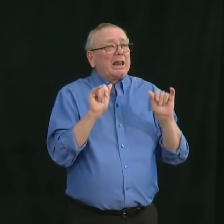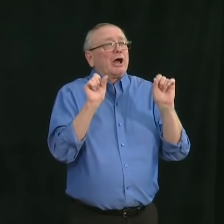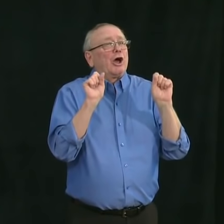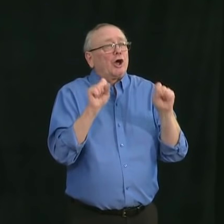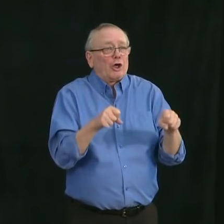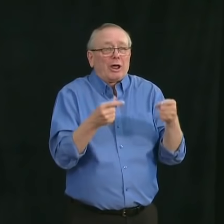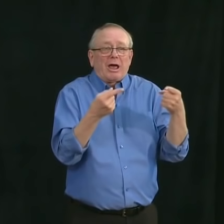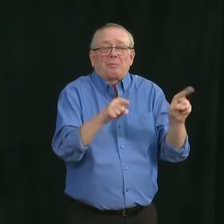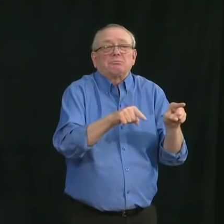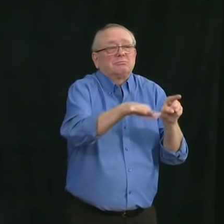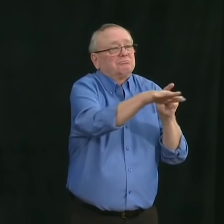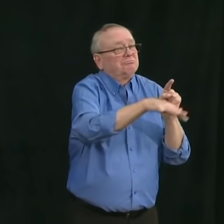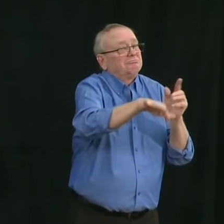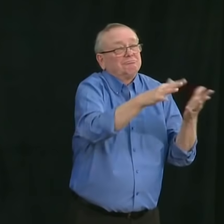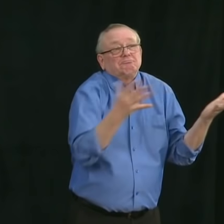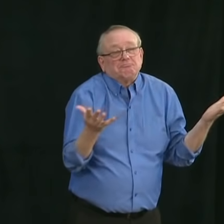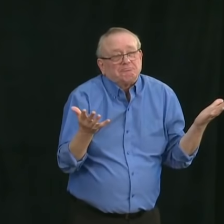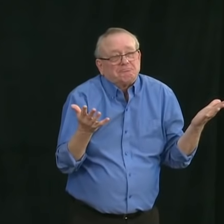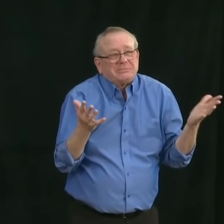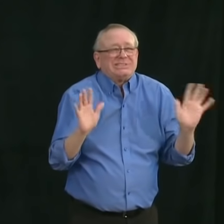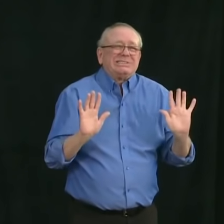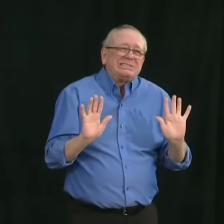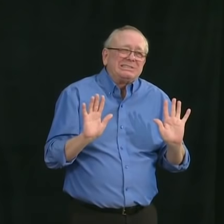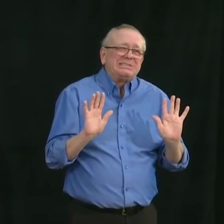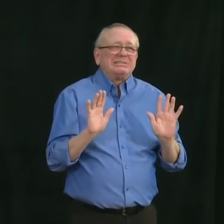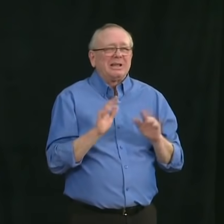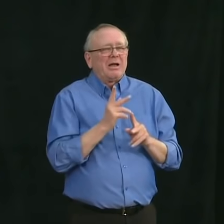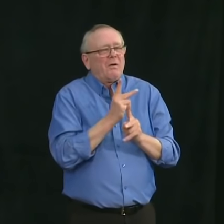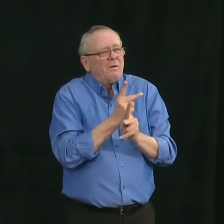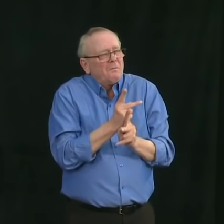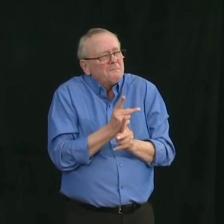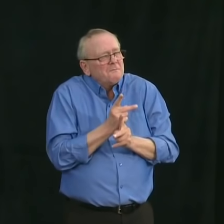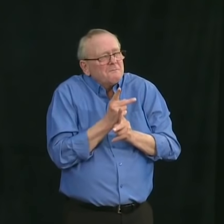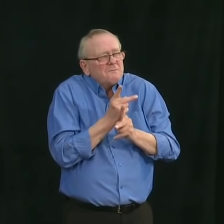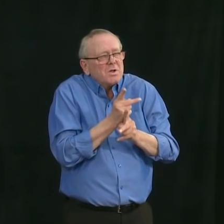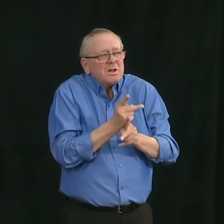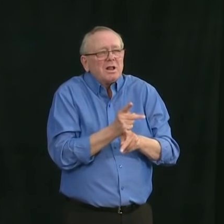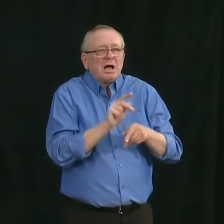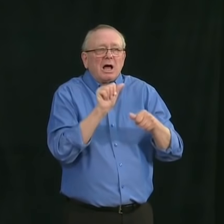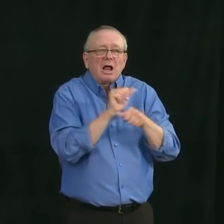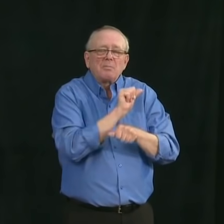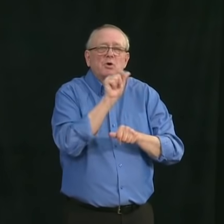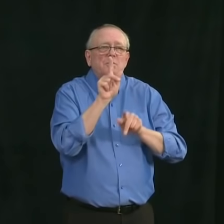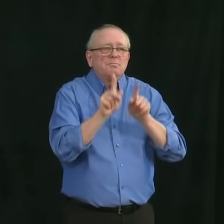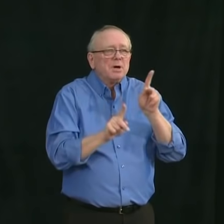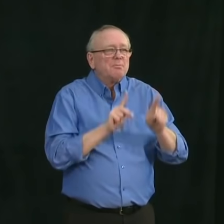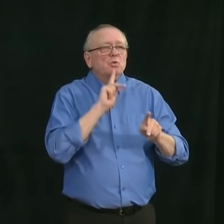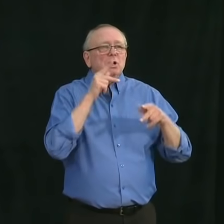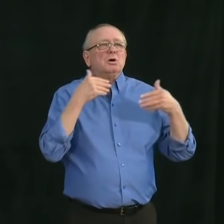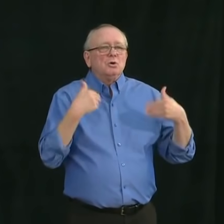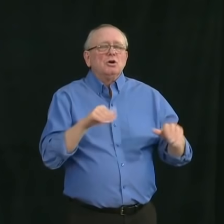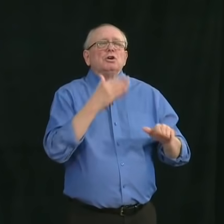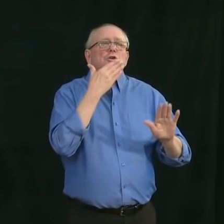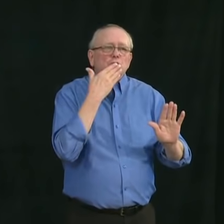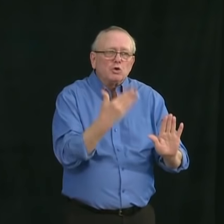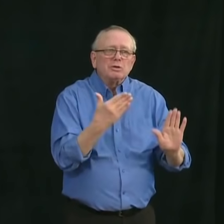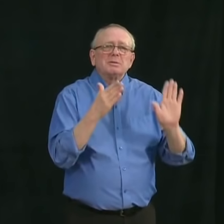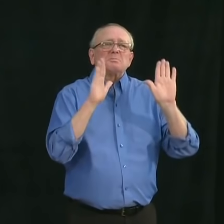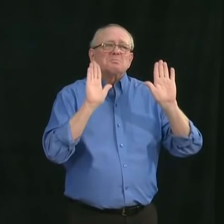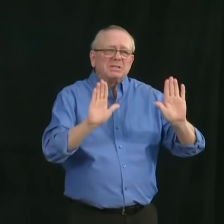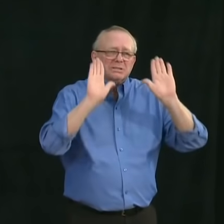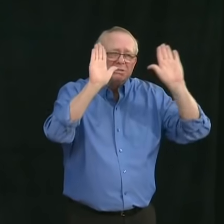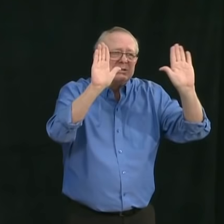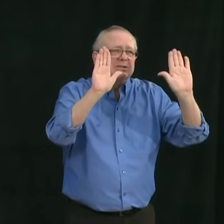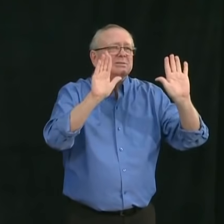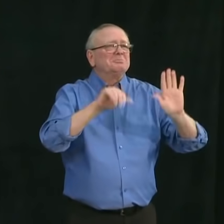really clear that that Albertans have done an amazing job, and everyone should feel proud of what we've done together.